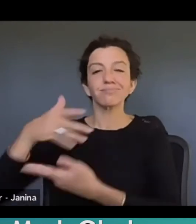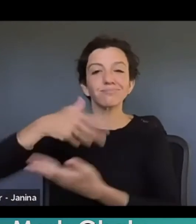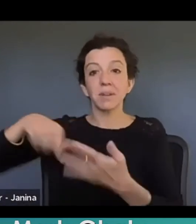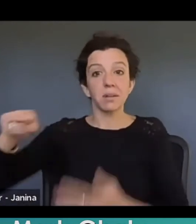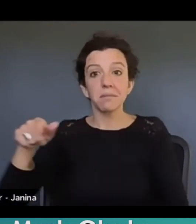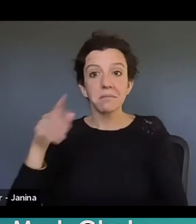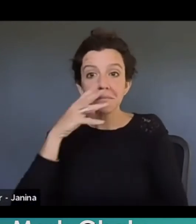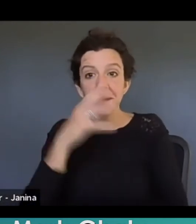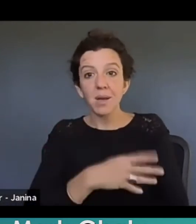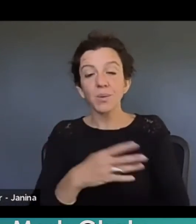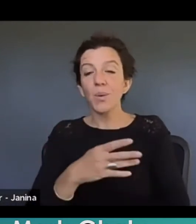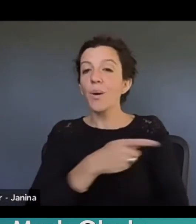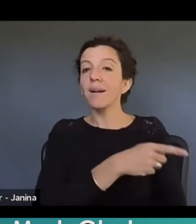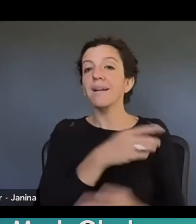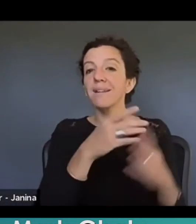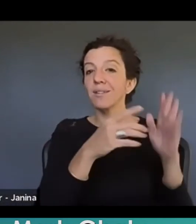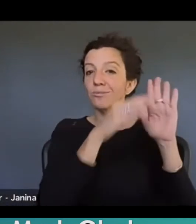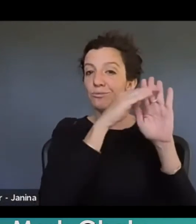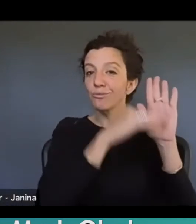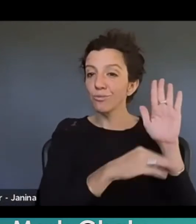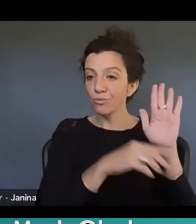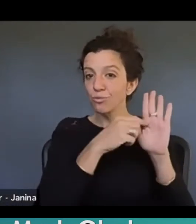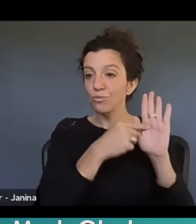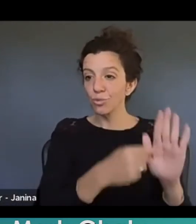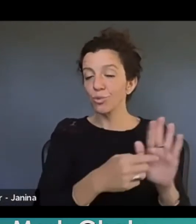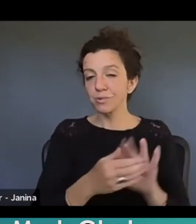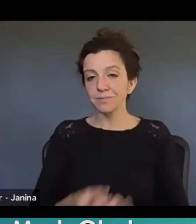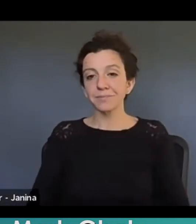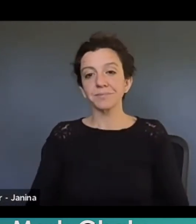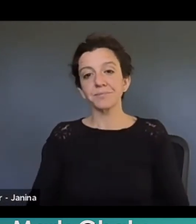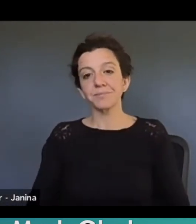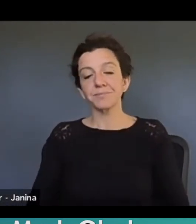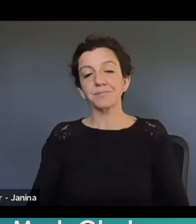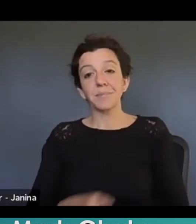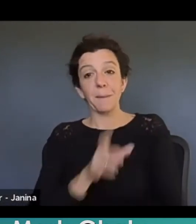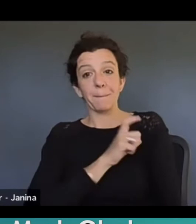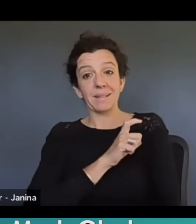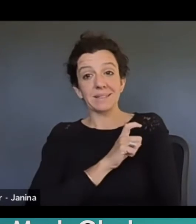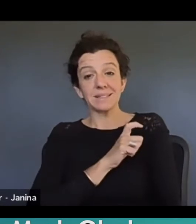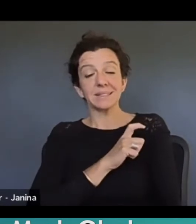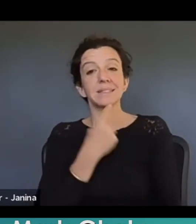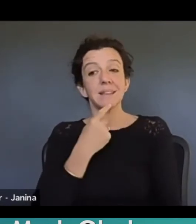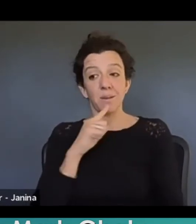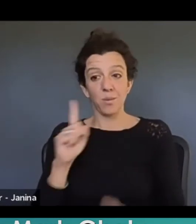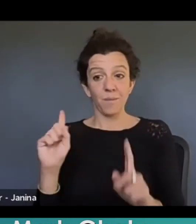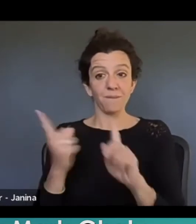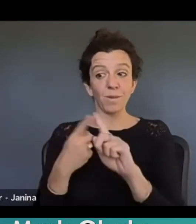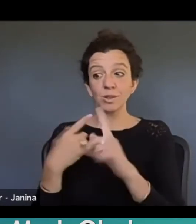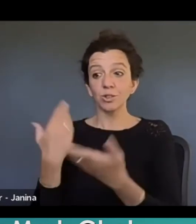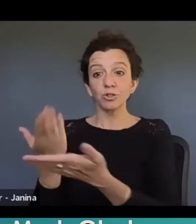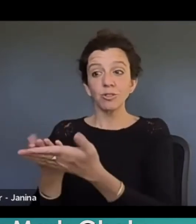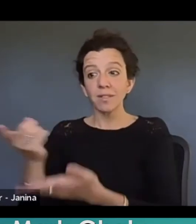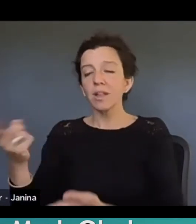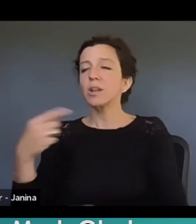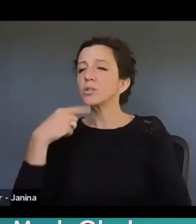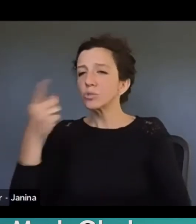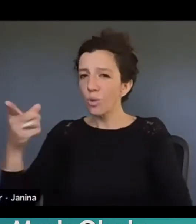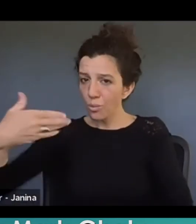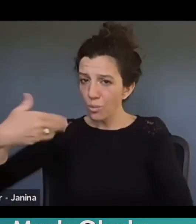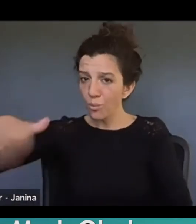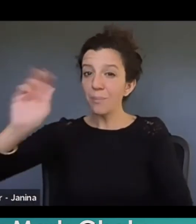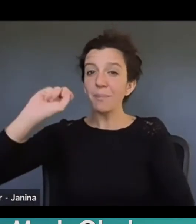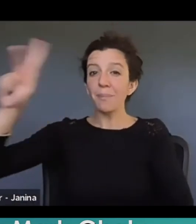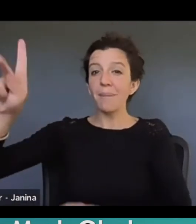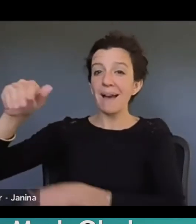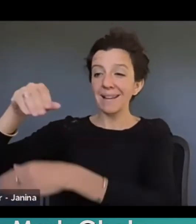the LAPD said when they originally went on a nuisance call to that house, they just told everybody to go back inside